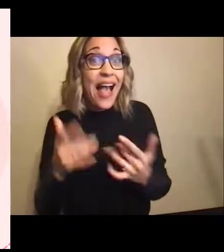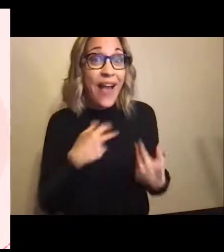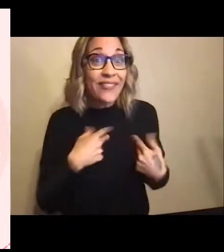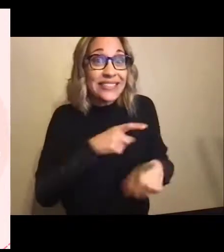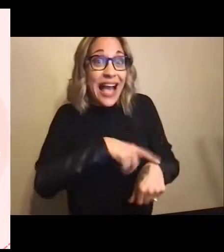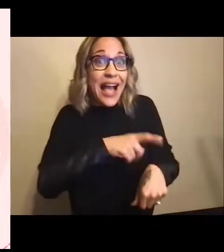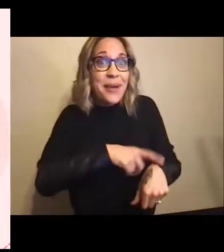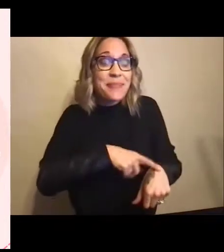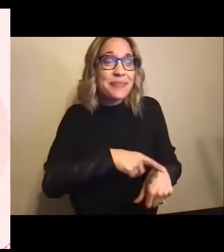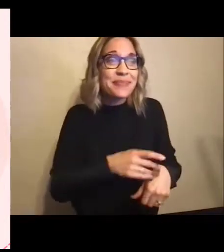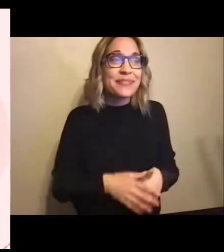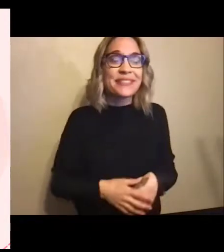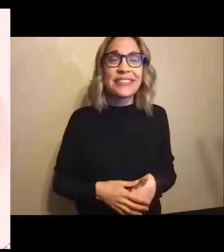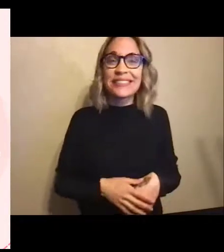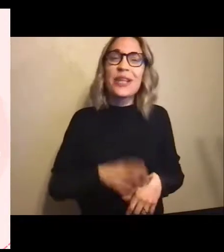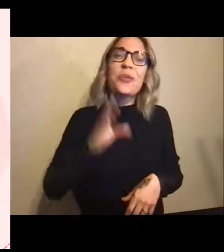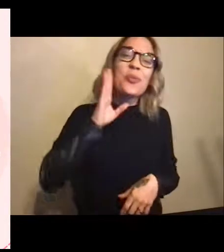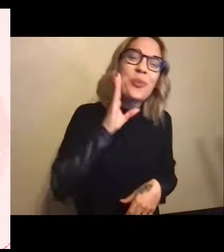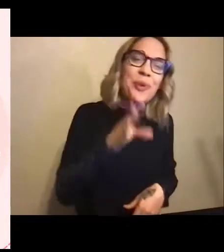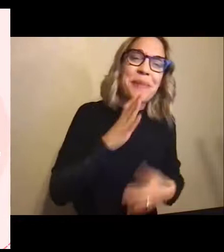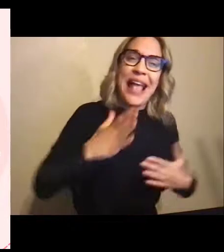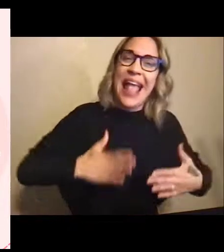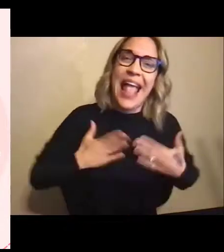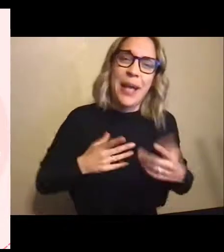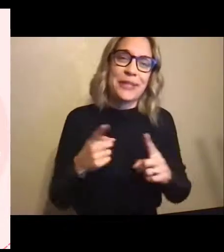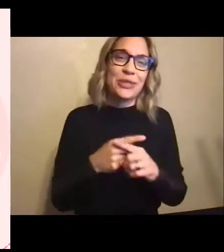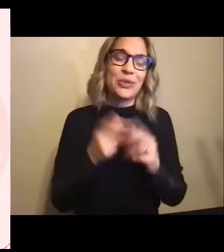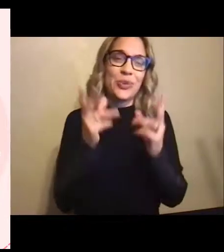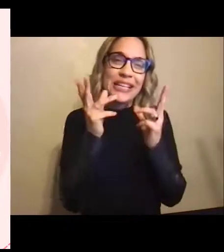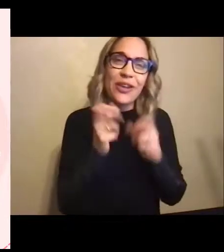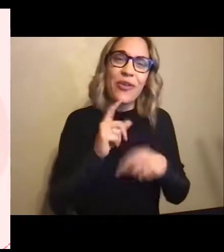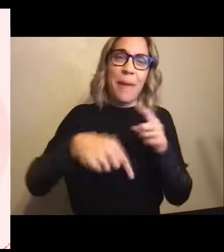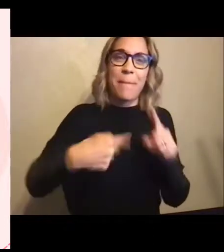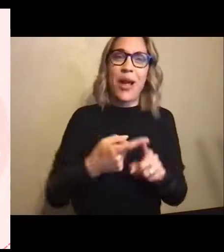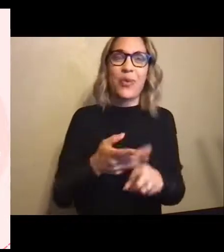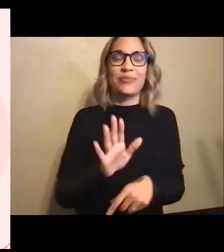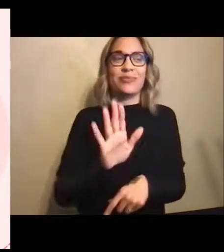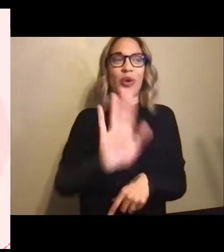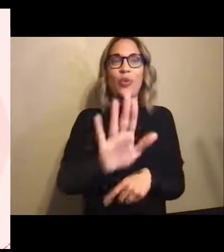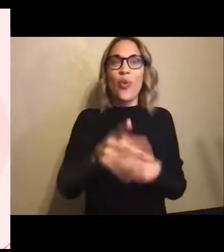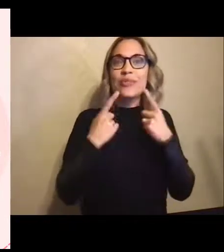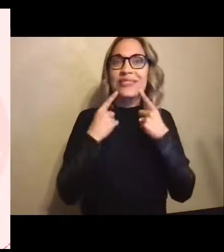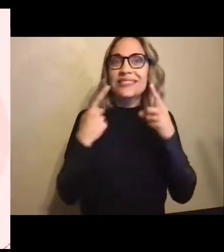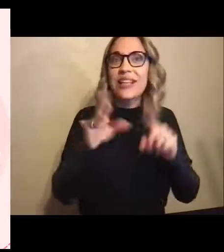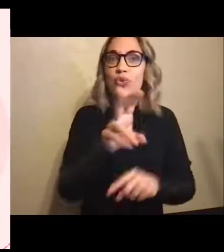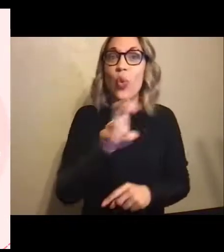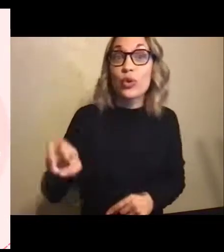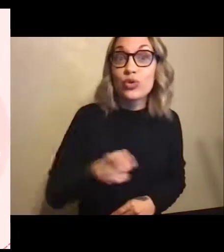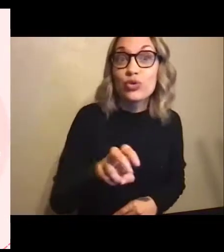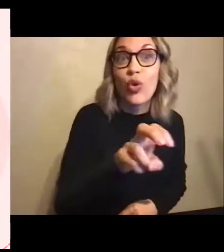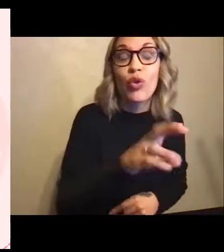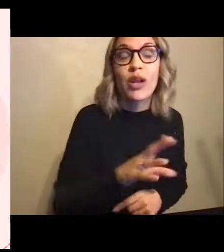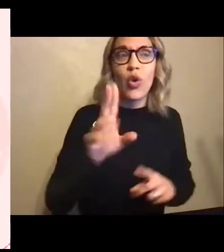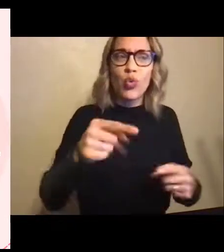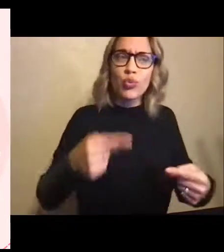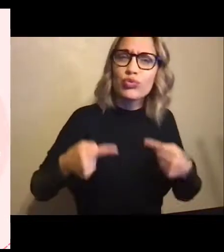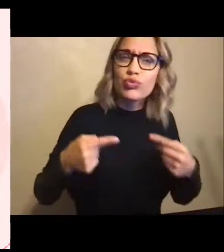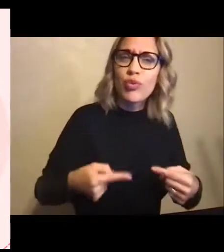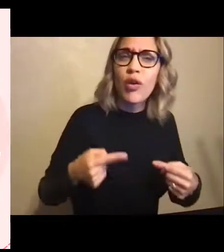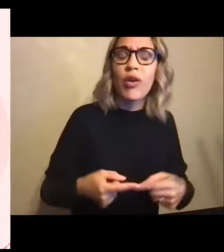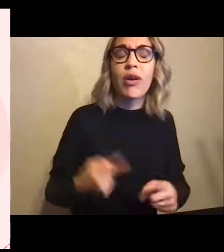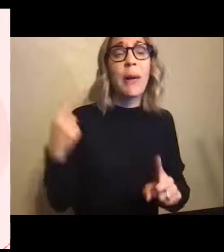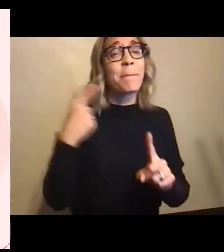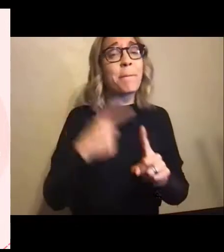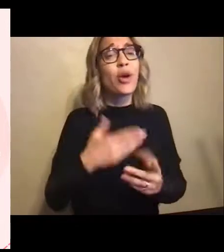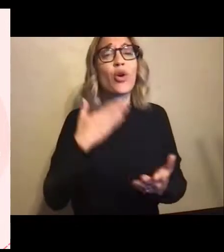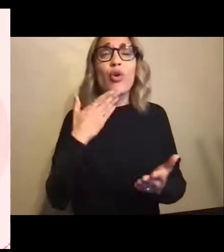you've achieved for the day. Make intentional time for them. I'm sure that they'll be happy to hear about your successes and